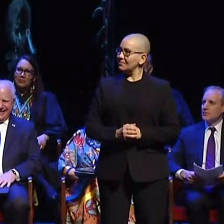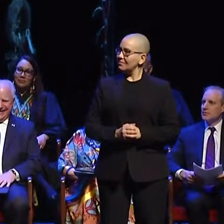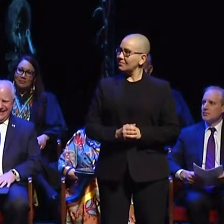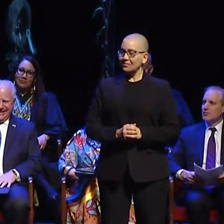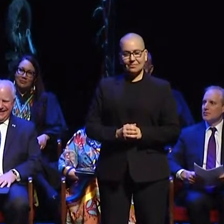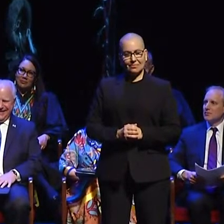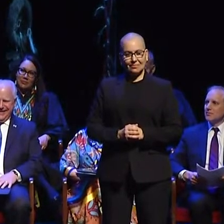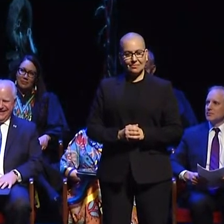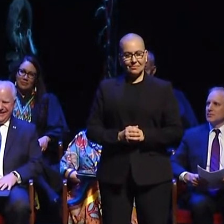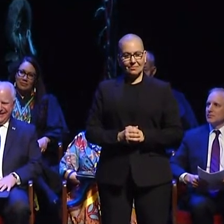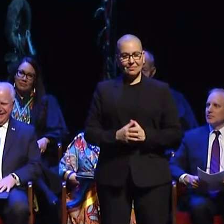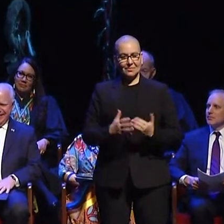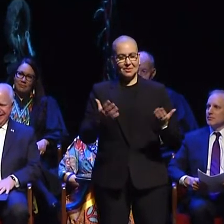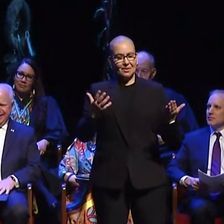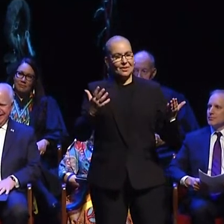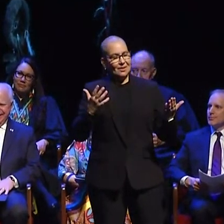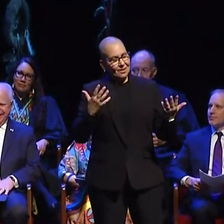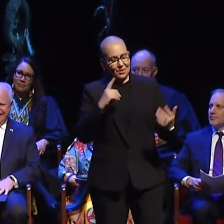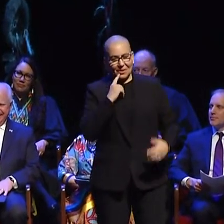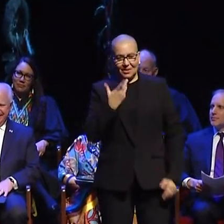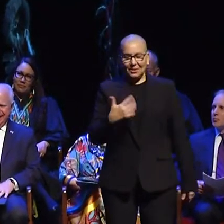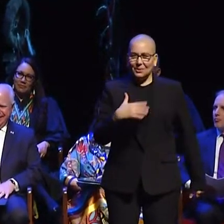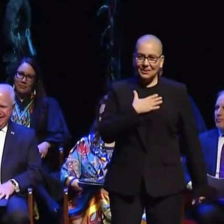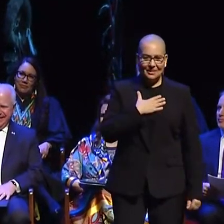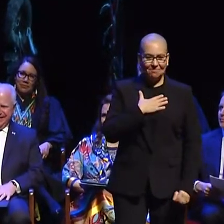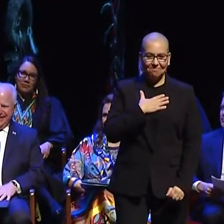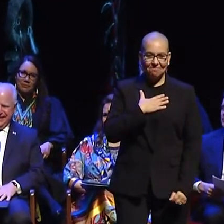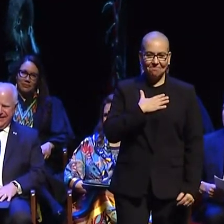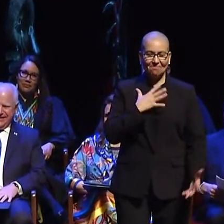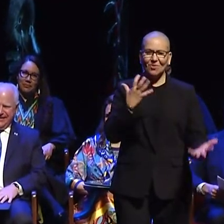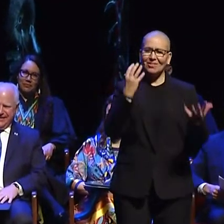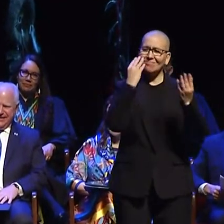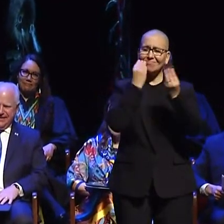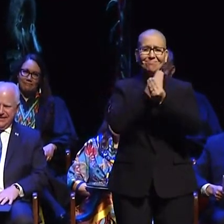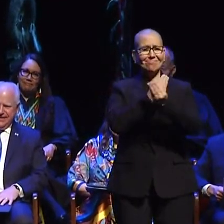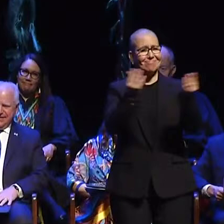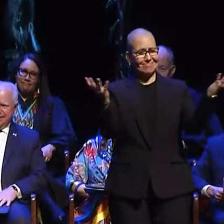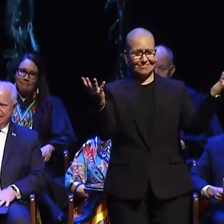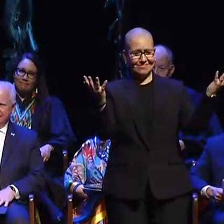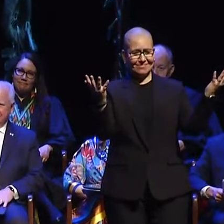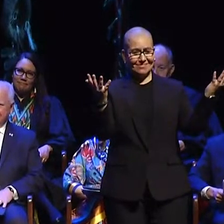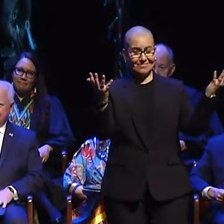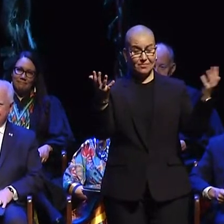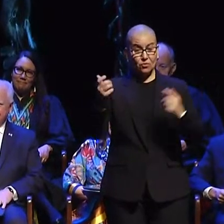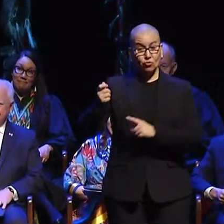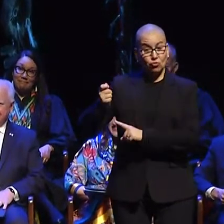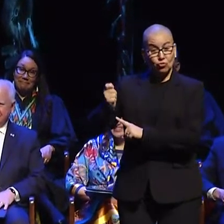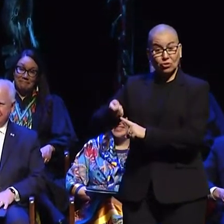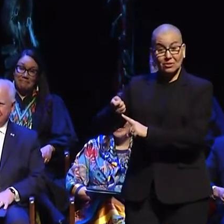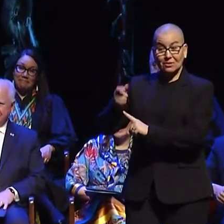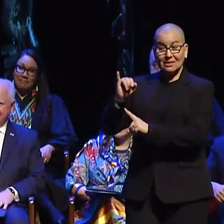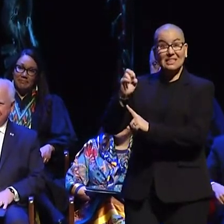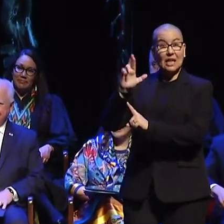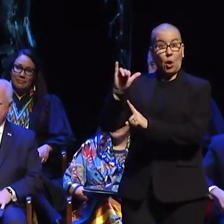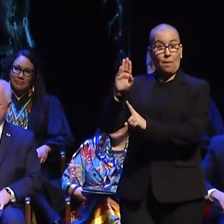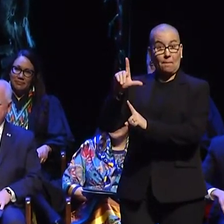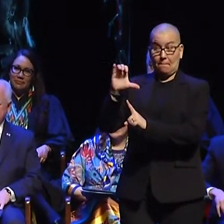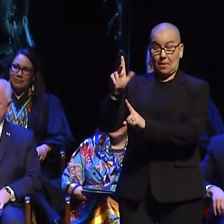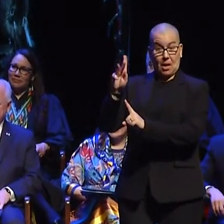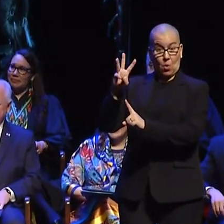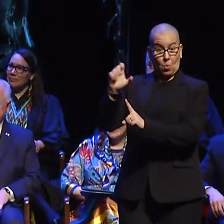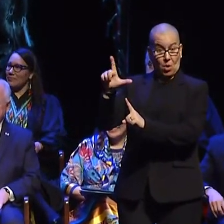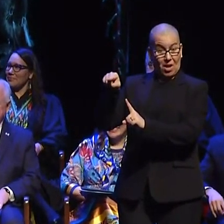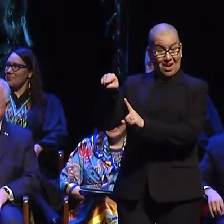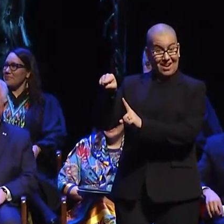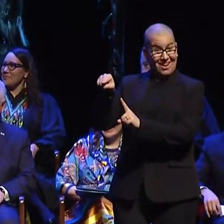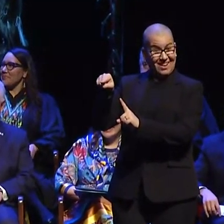Let me start by just pointing out to you that Judge Jerry Blackwell has completed his first